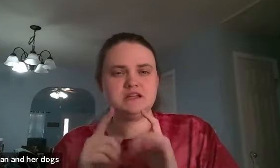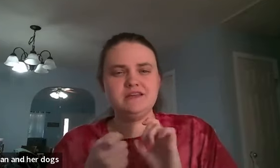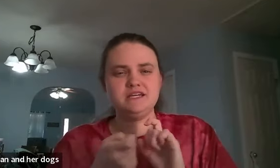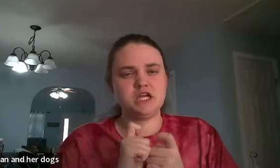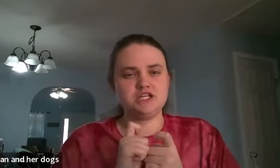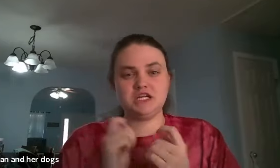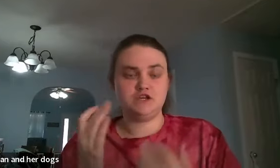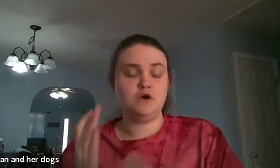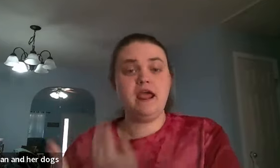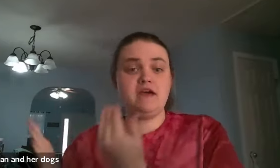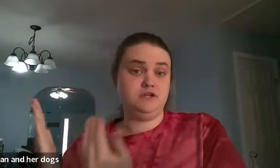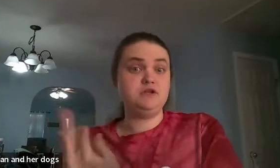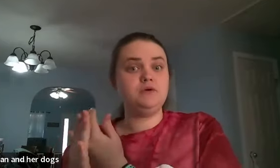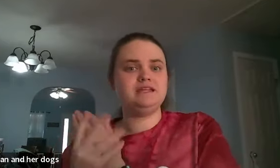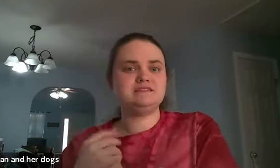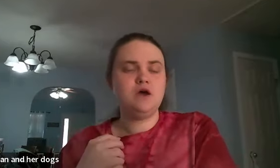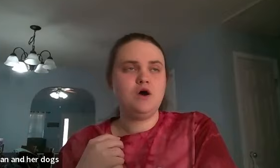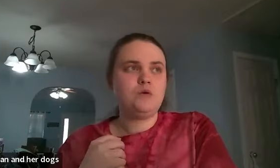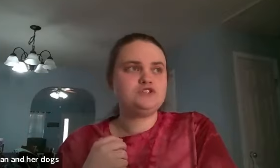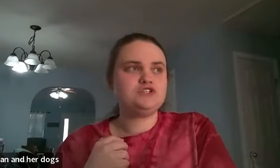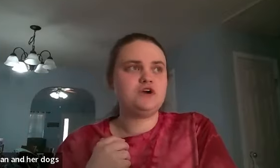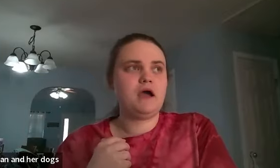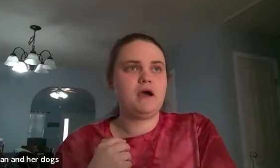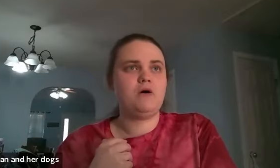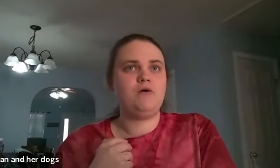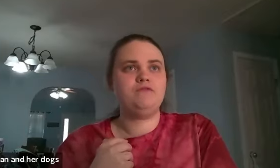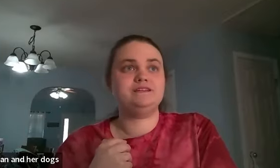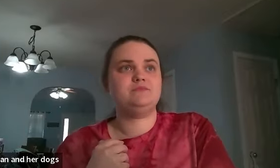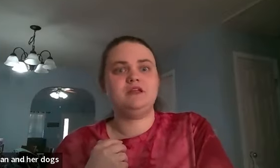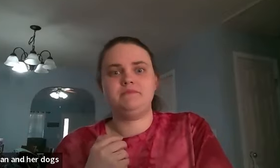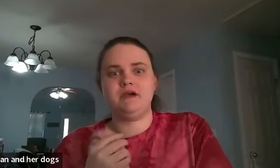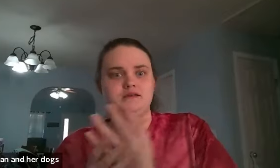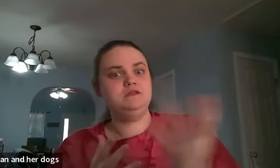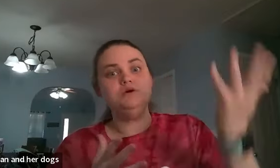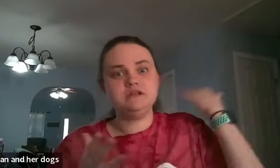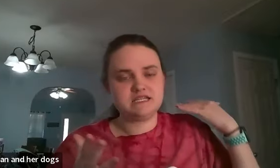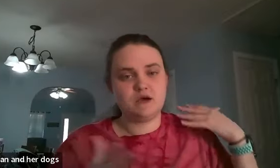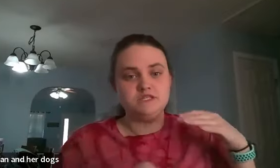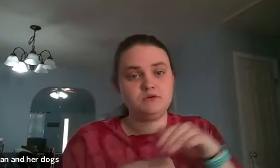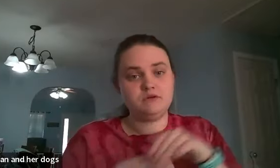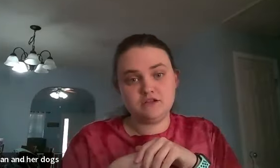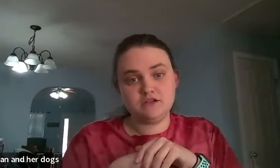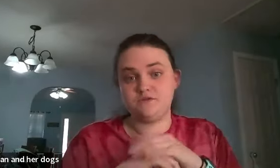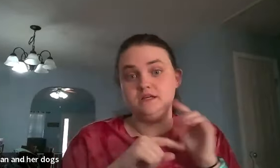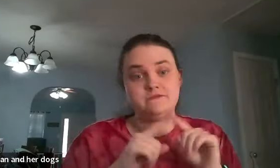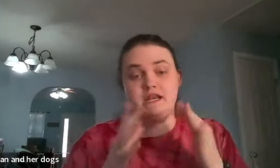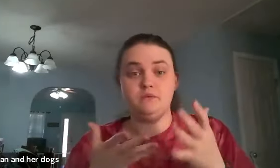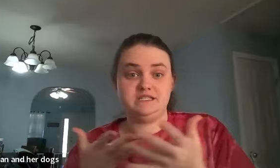not like it's changing. It's, oh, we have new. It's almost, you know, how, for example, like back in the olden days, how we spoke English was very different than how we